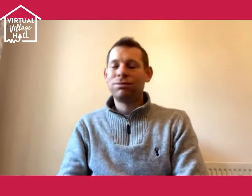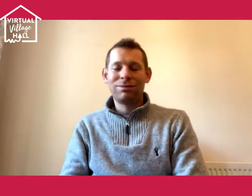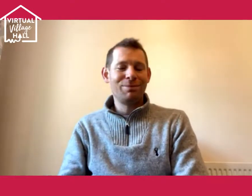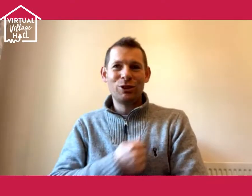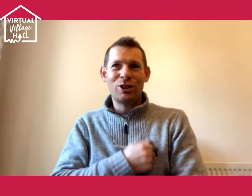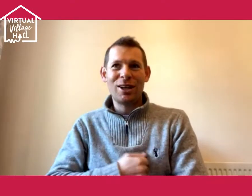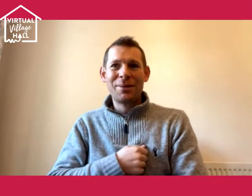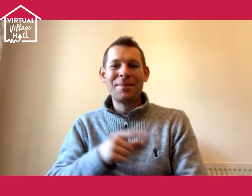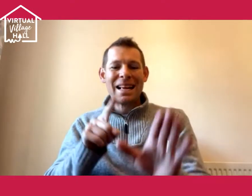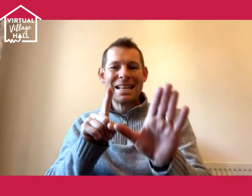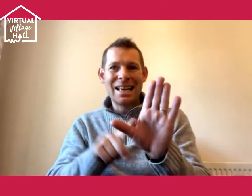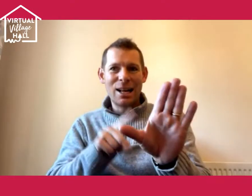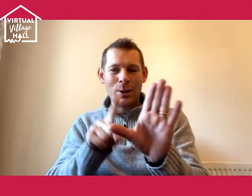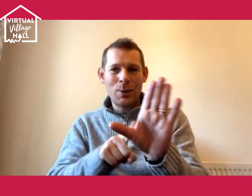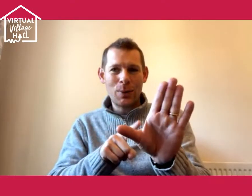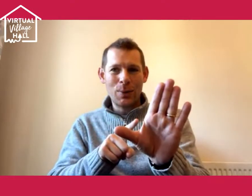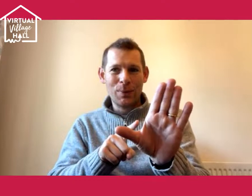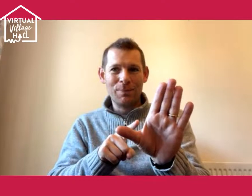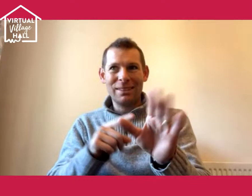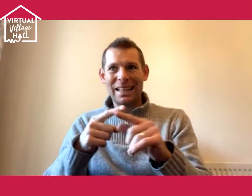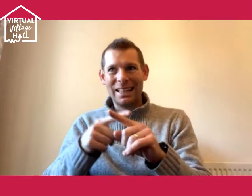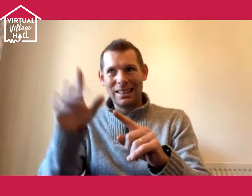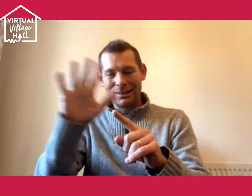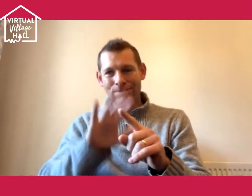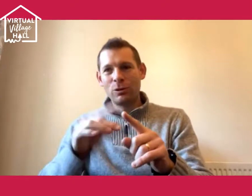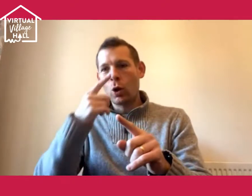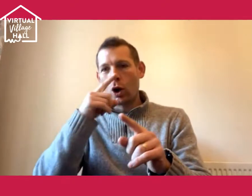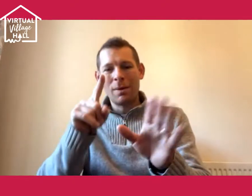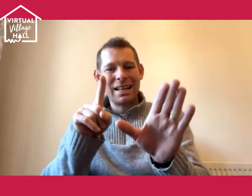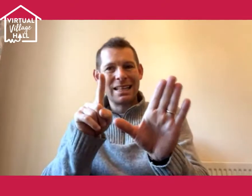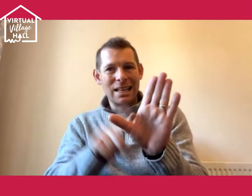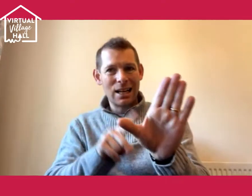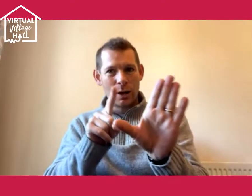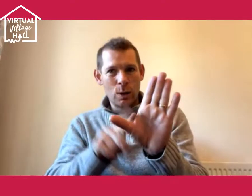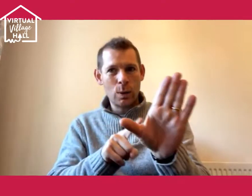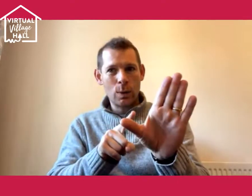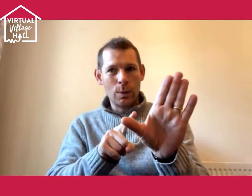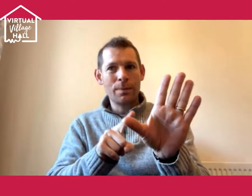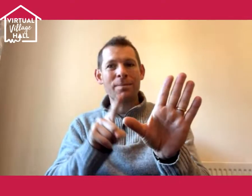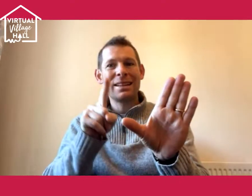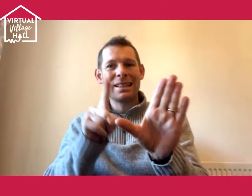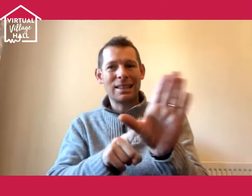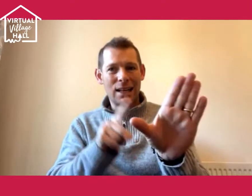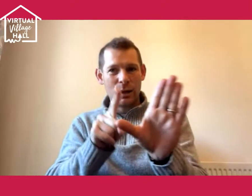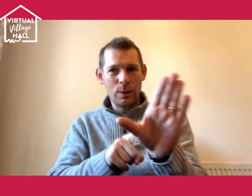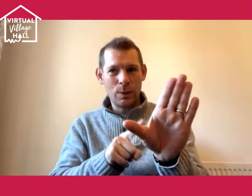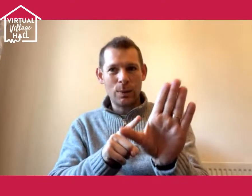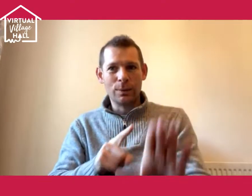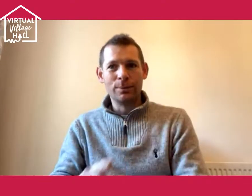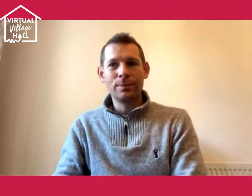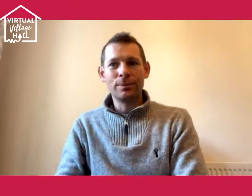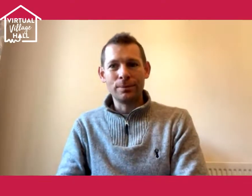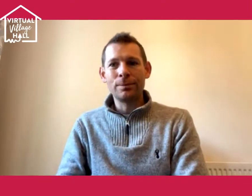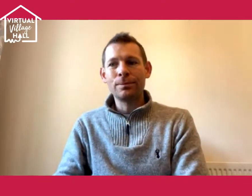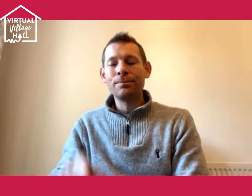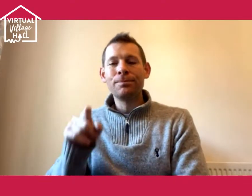Yellow. No, actually, sorry, yellow. That's the sign that you would use more commonly in most areas of the UK for